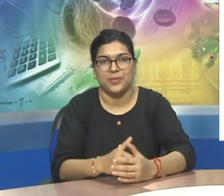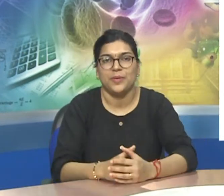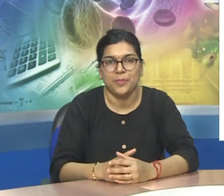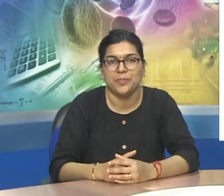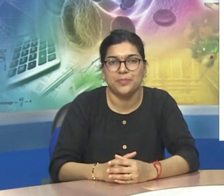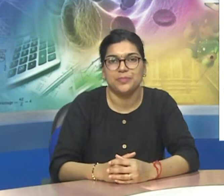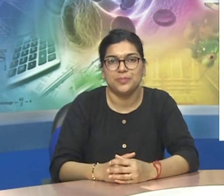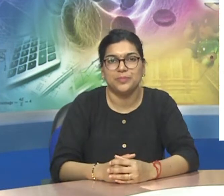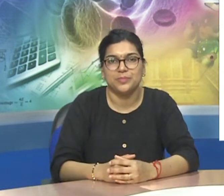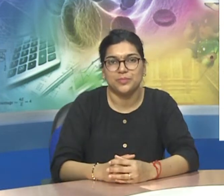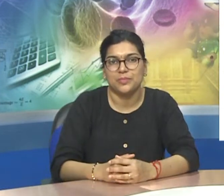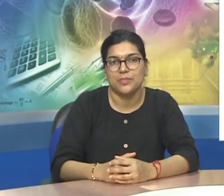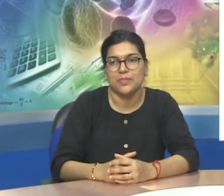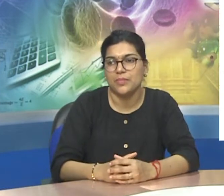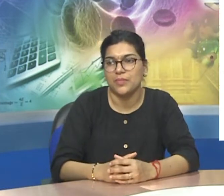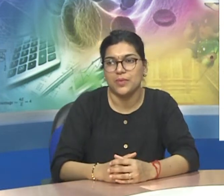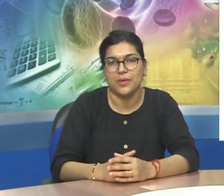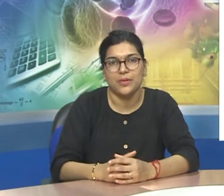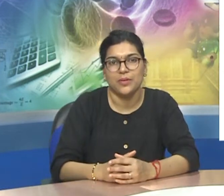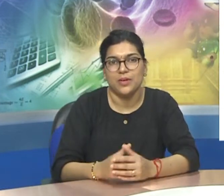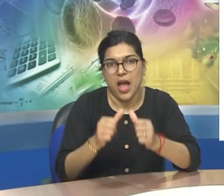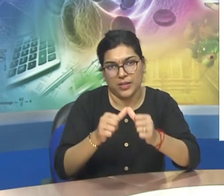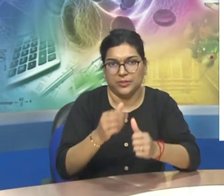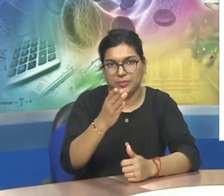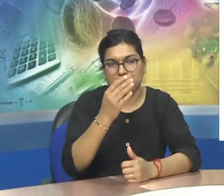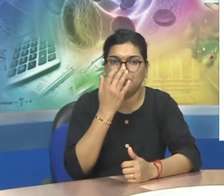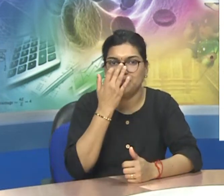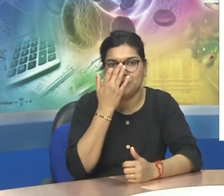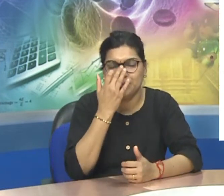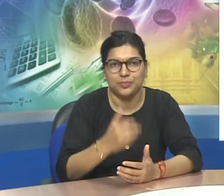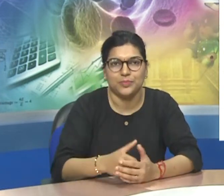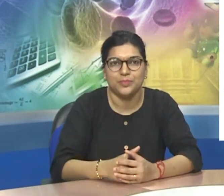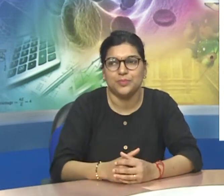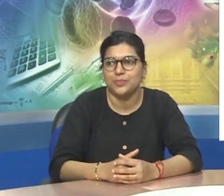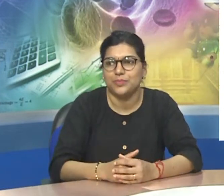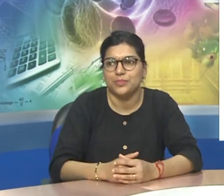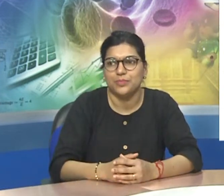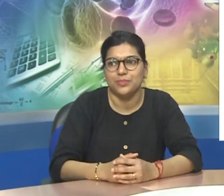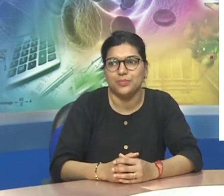Sorry, you have to find the answer for the second question. See the answer.